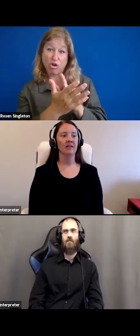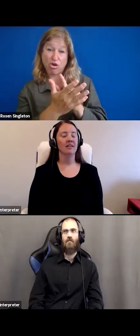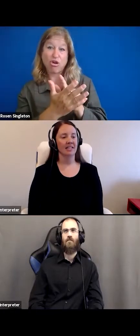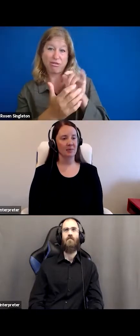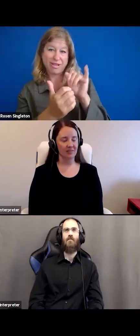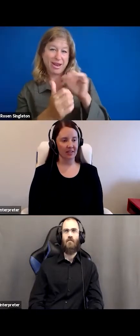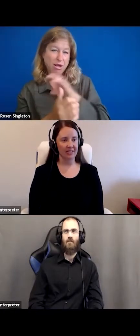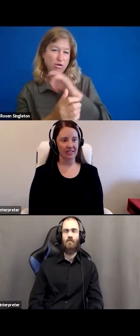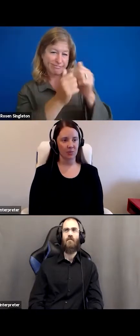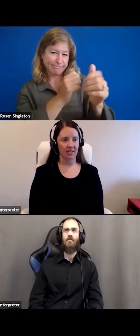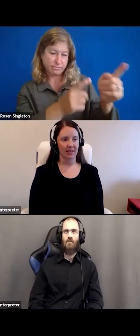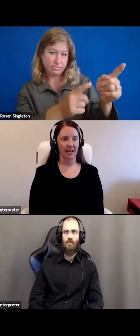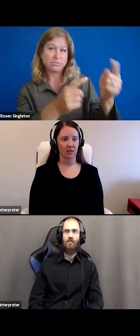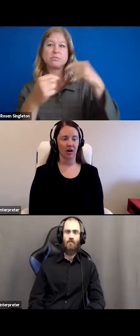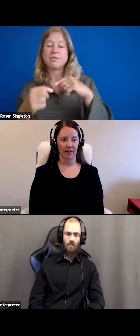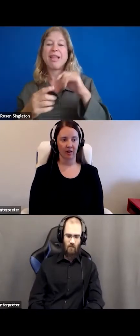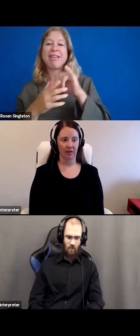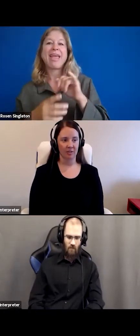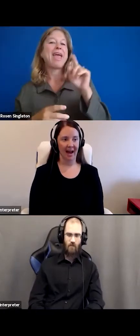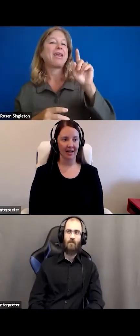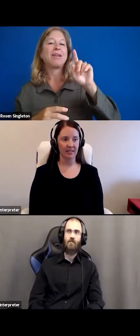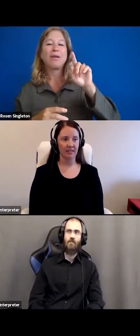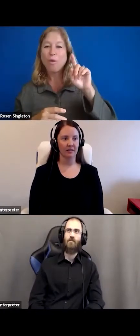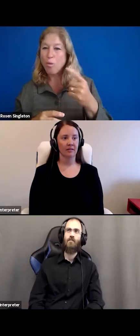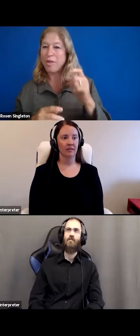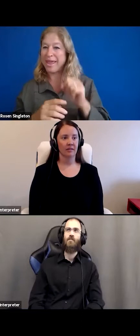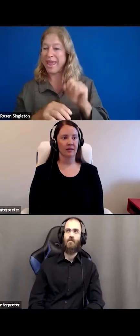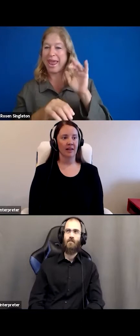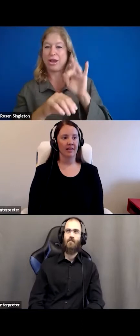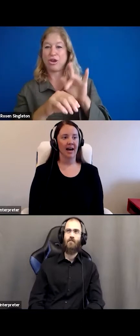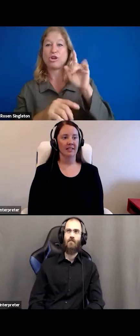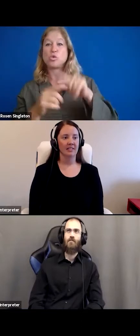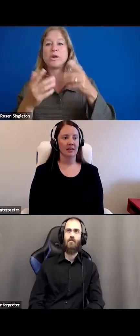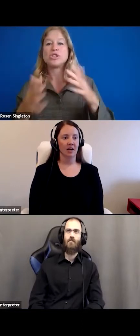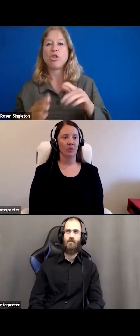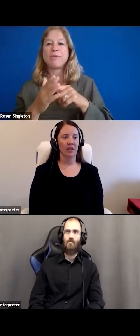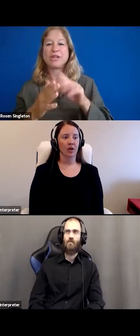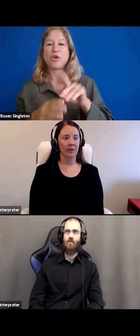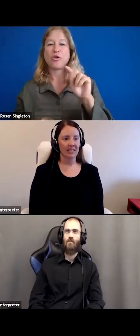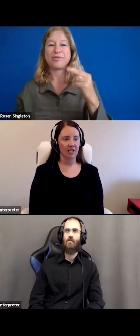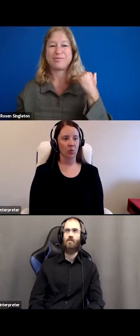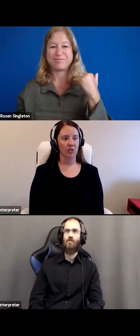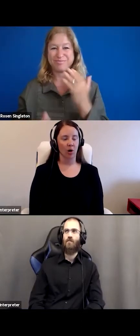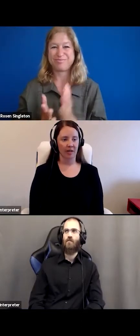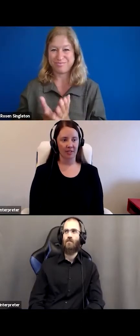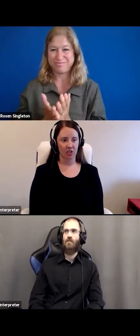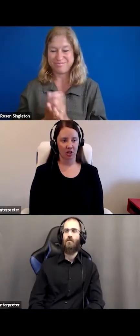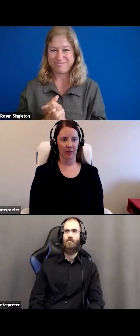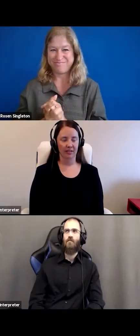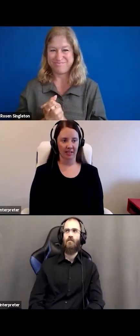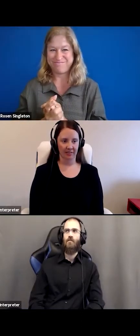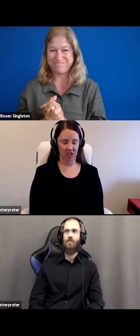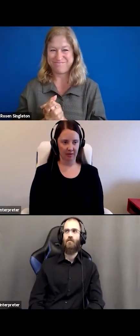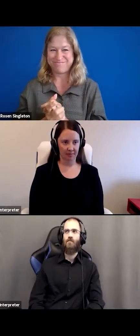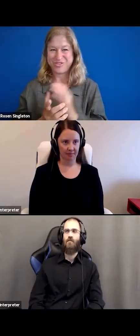CVAA. It specifically says within that law that Congress passed that we can only touch what's already been shown